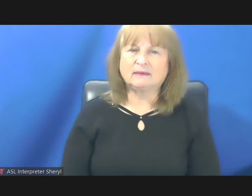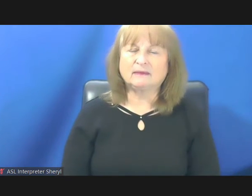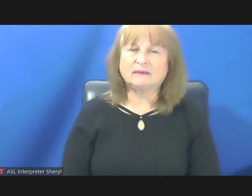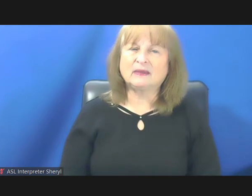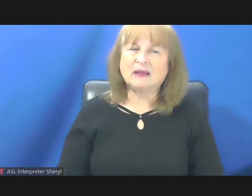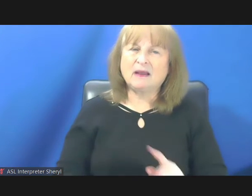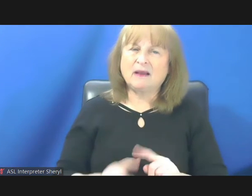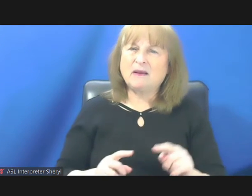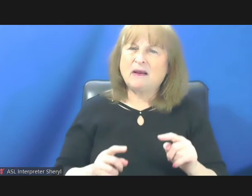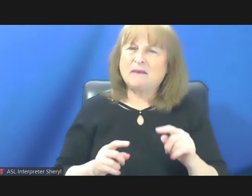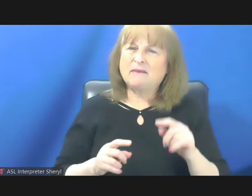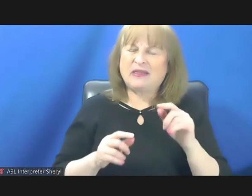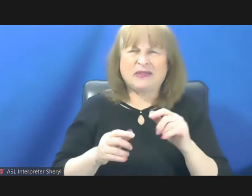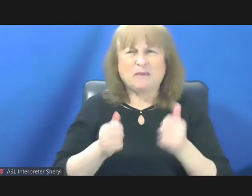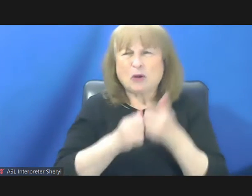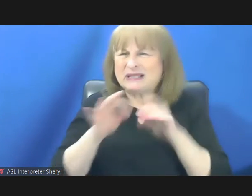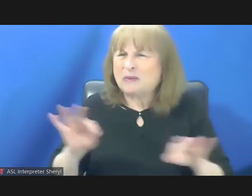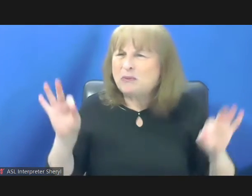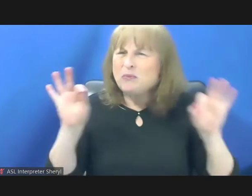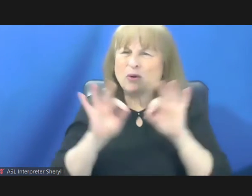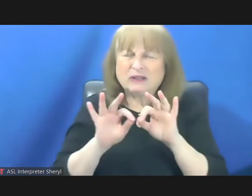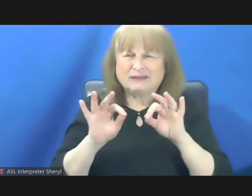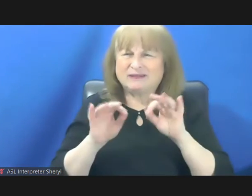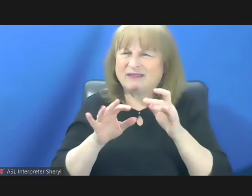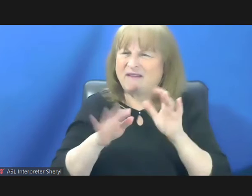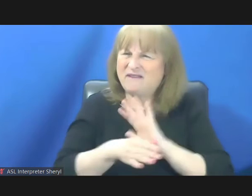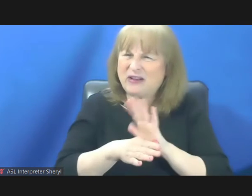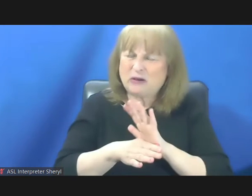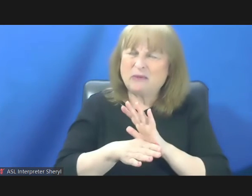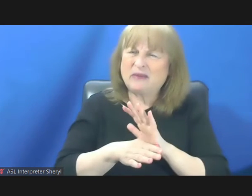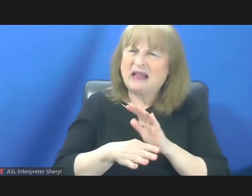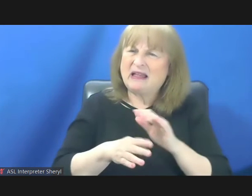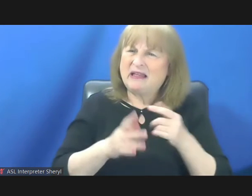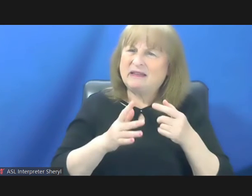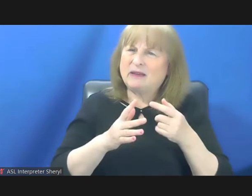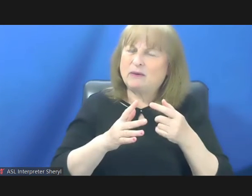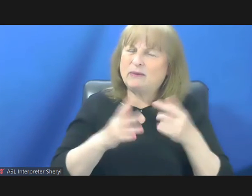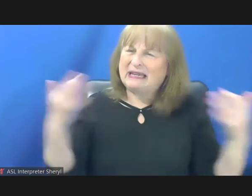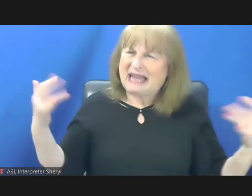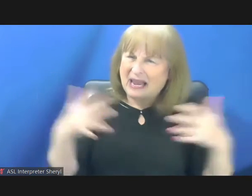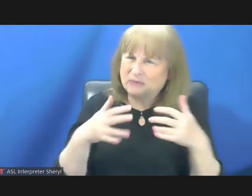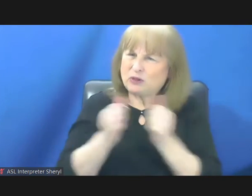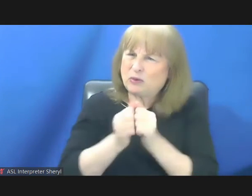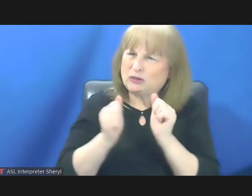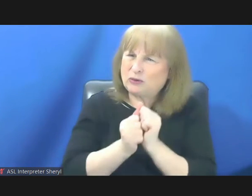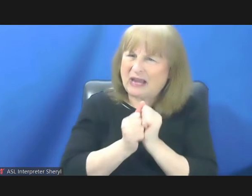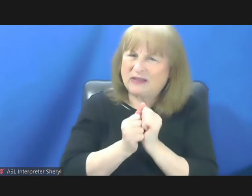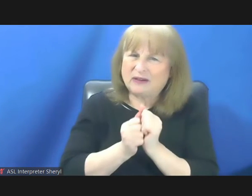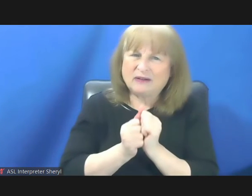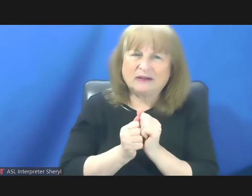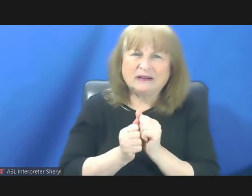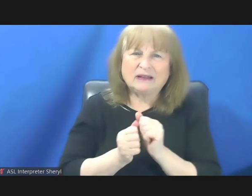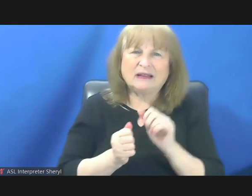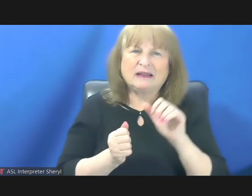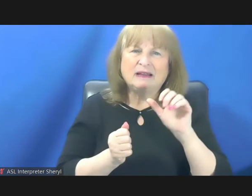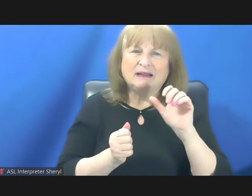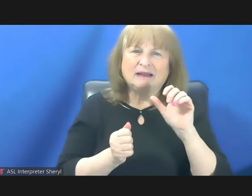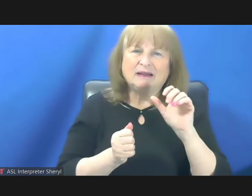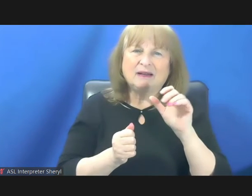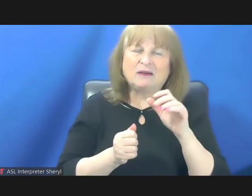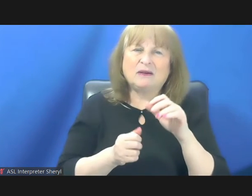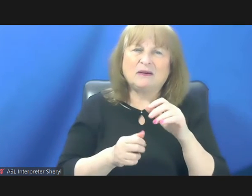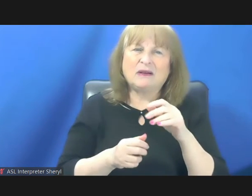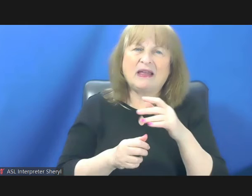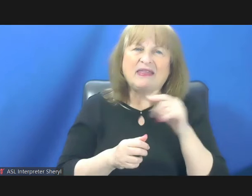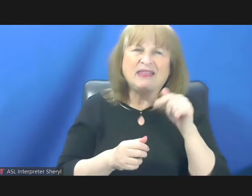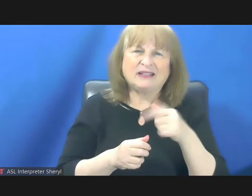the pivotal film that we came to work on together was Seed and Earth. And